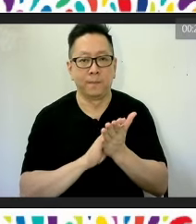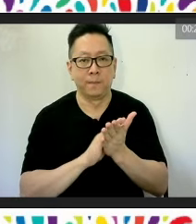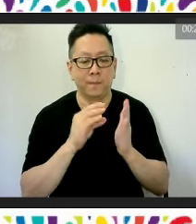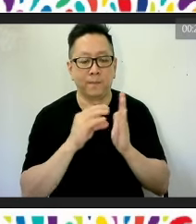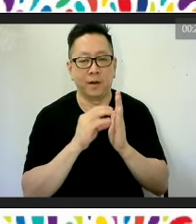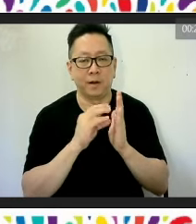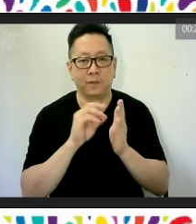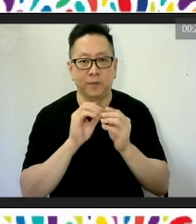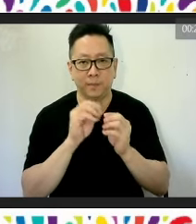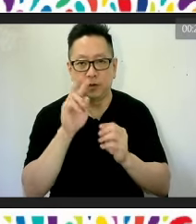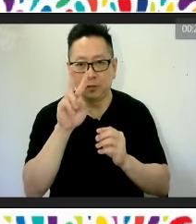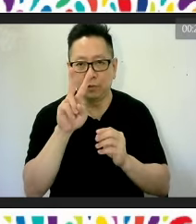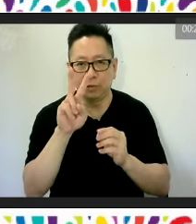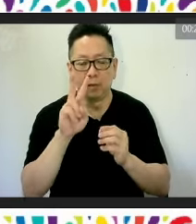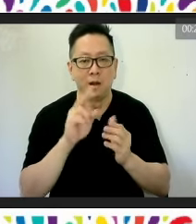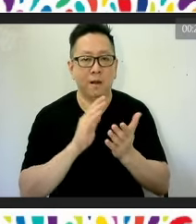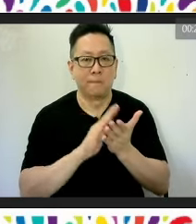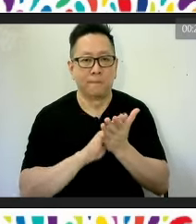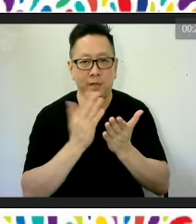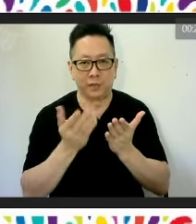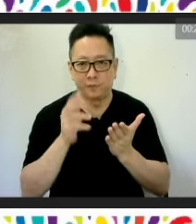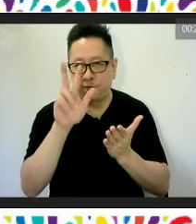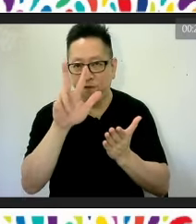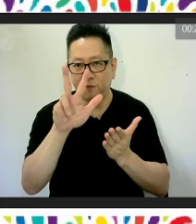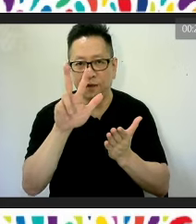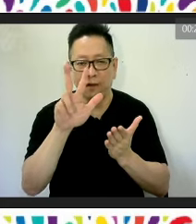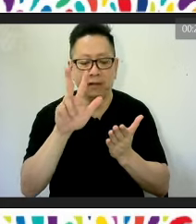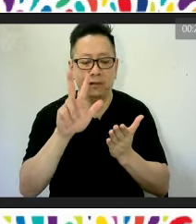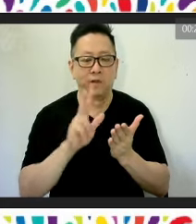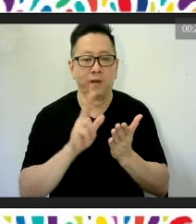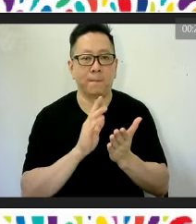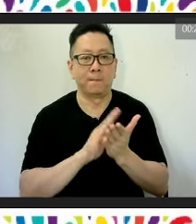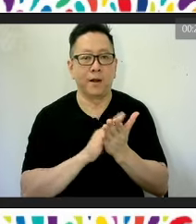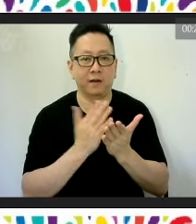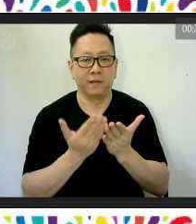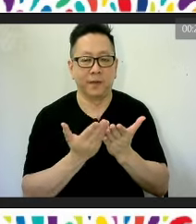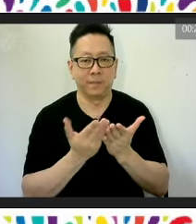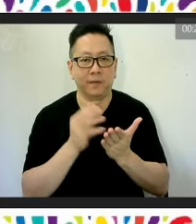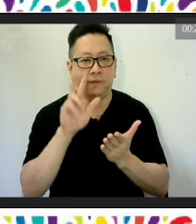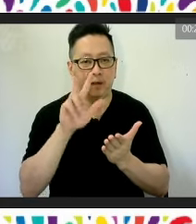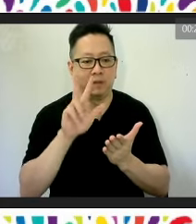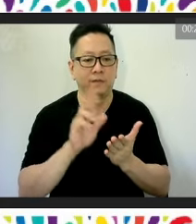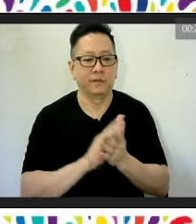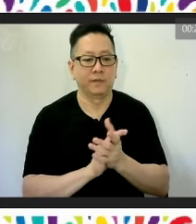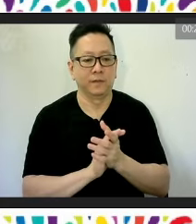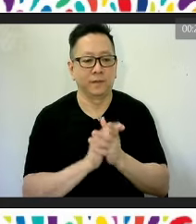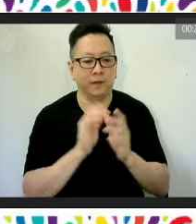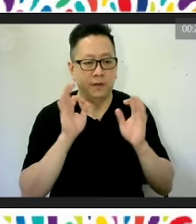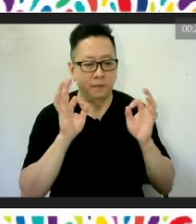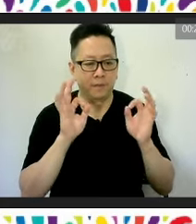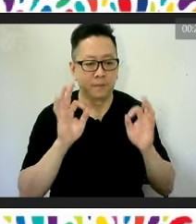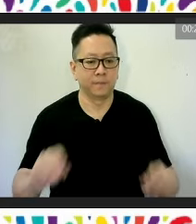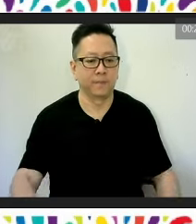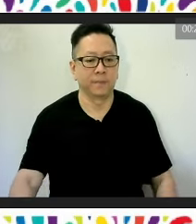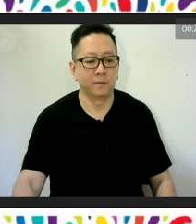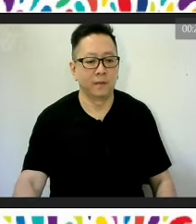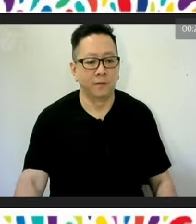have paragraph number two. Page three, you have paragraph number three.